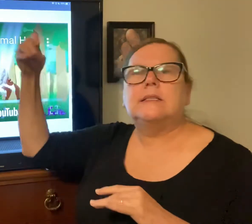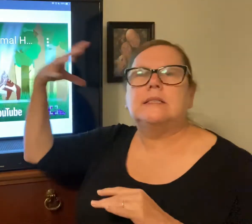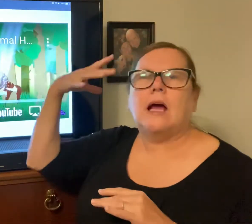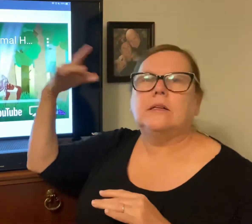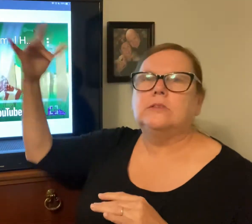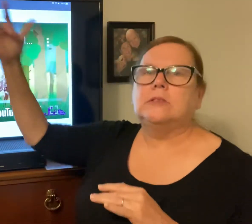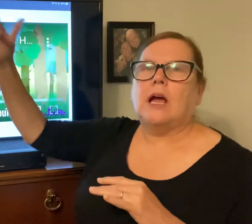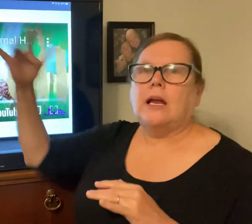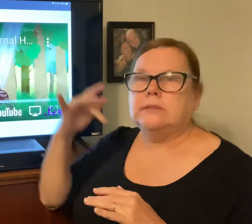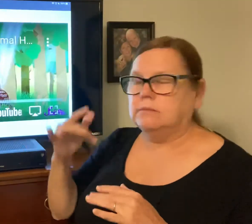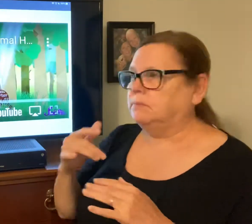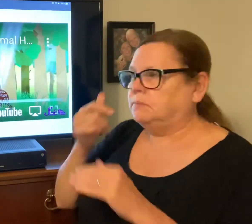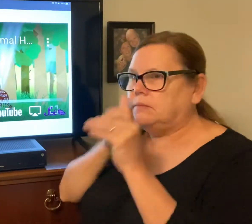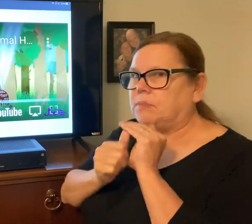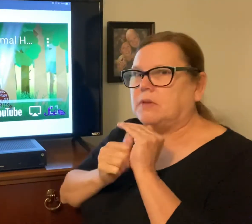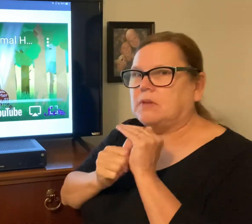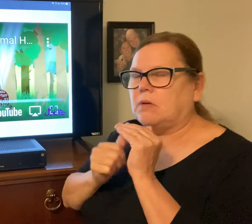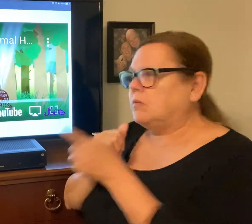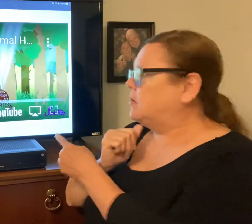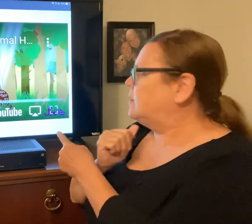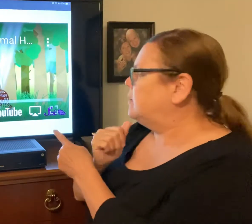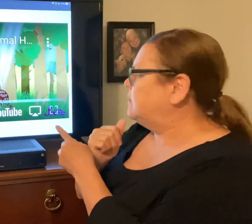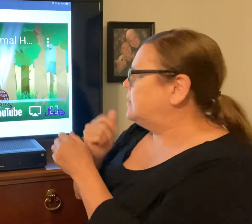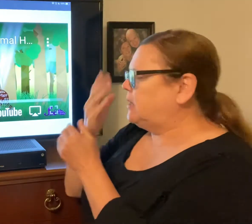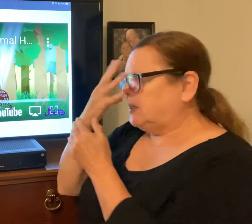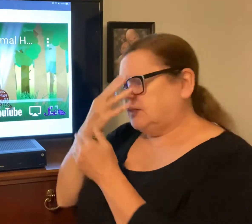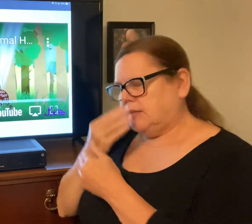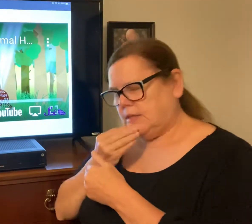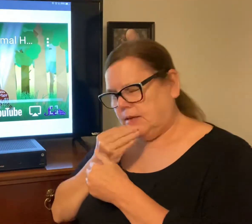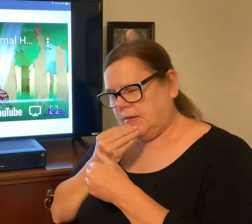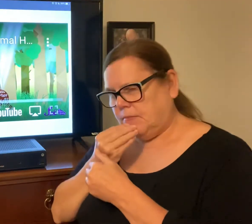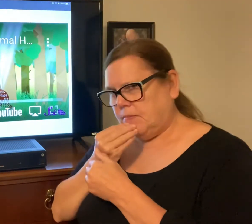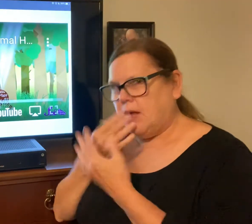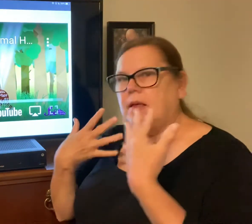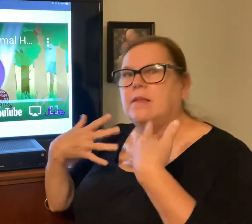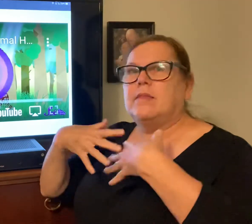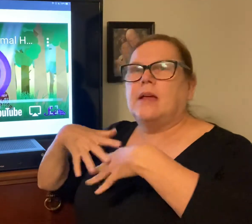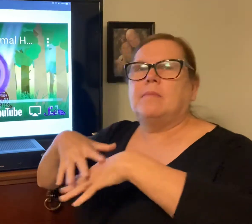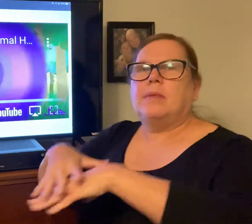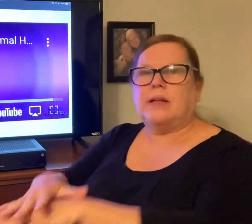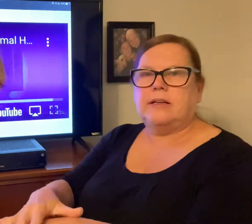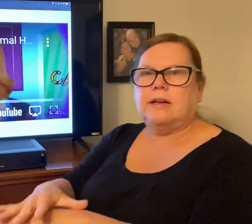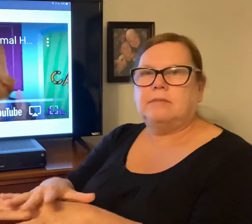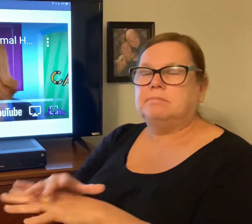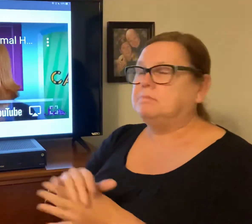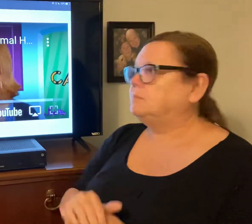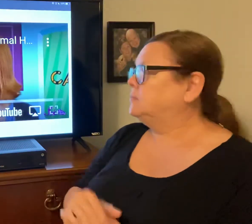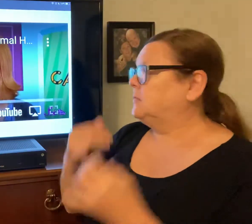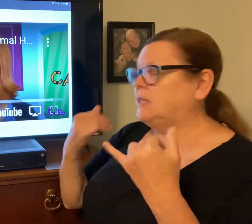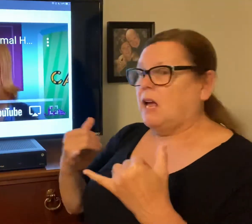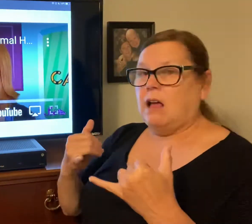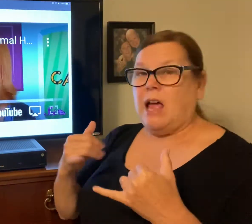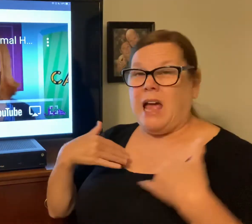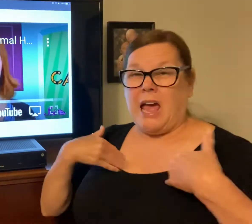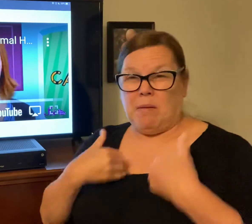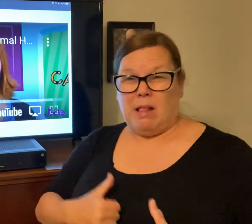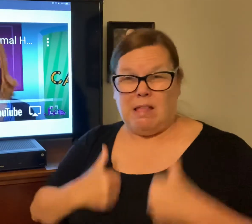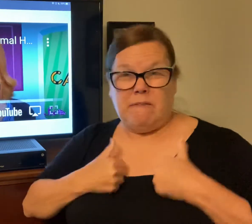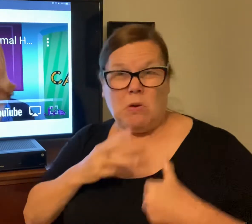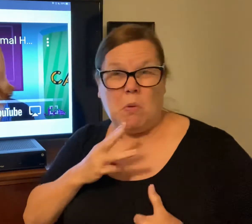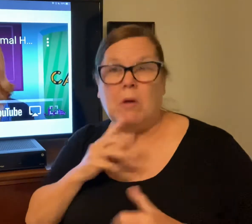grass. So when they curl up among some plants for a nice nap, they blend right in. Now, animals that live in the water have a